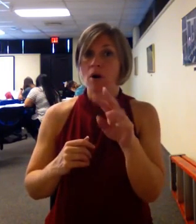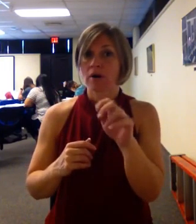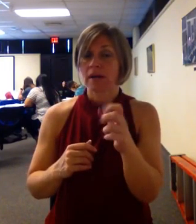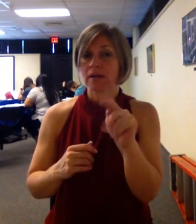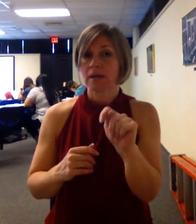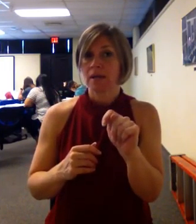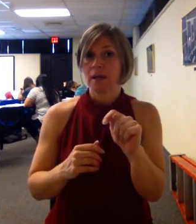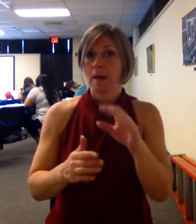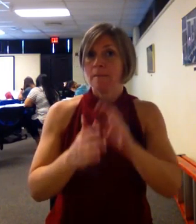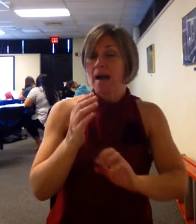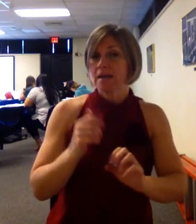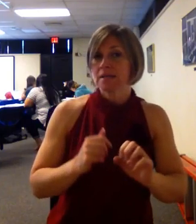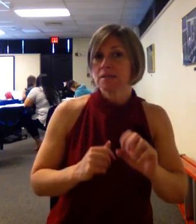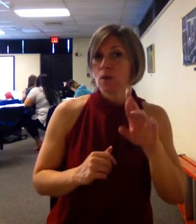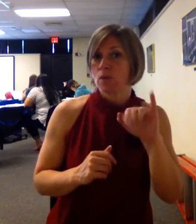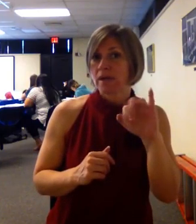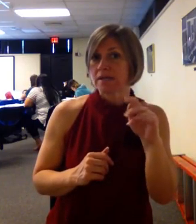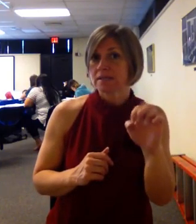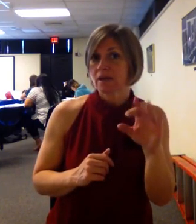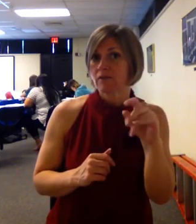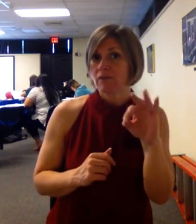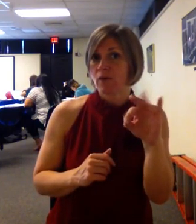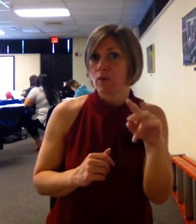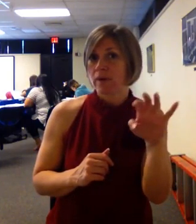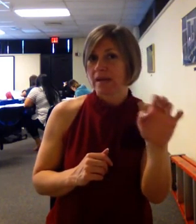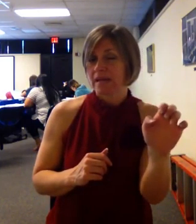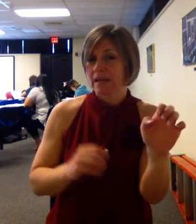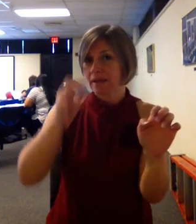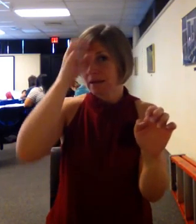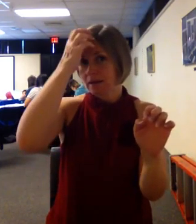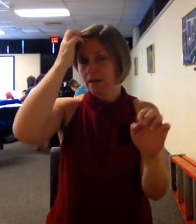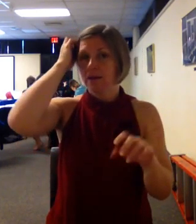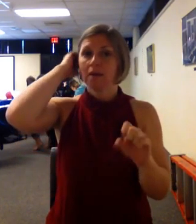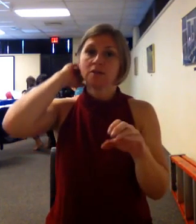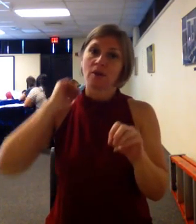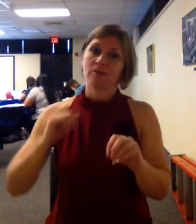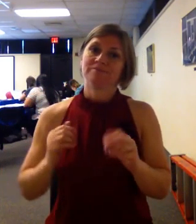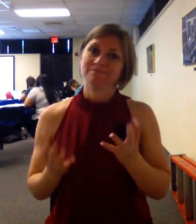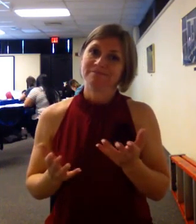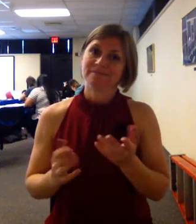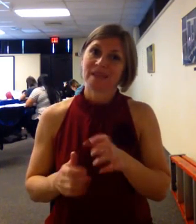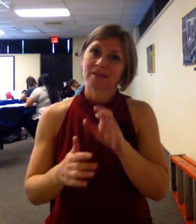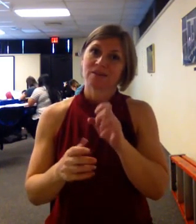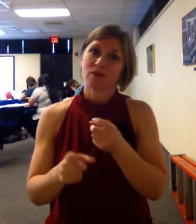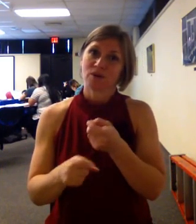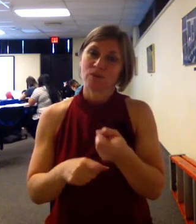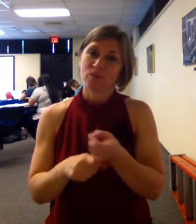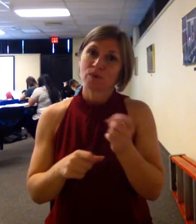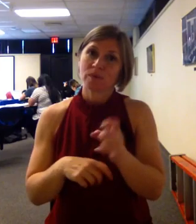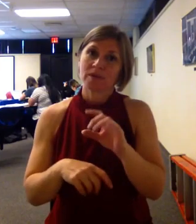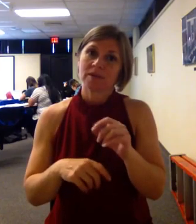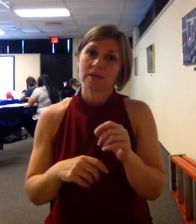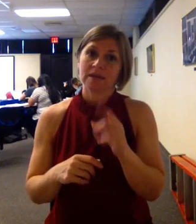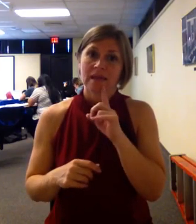get you to market premium. So that's a concept. If you do that on an exam, you'll probably lose 2 points. So the concept is, if